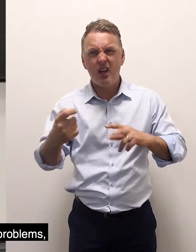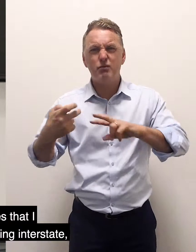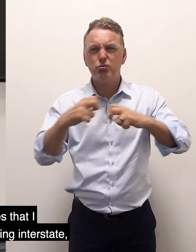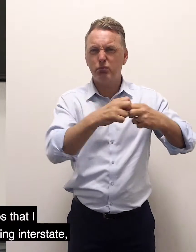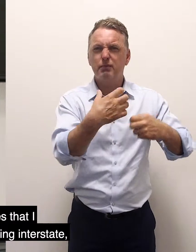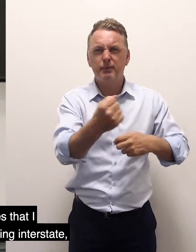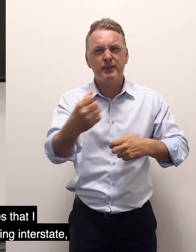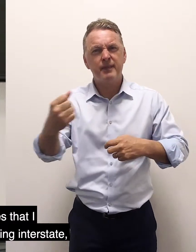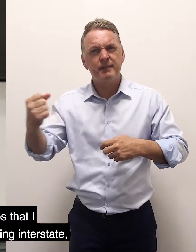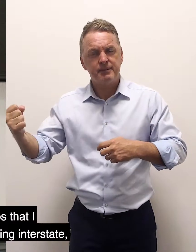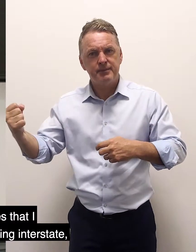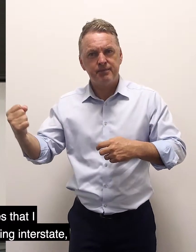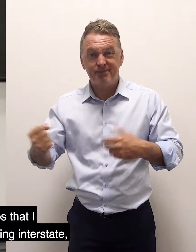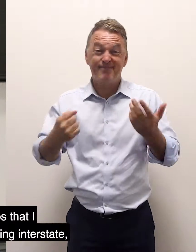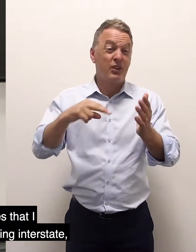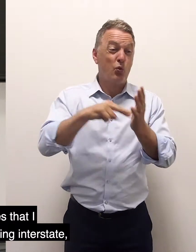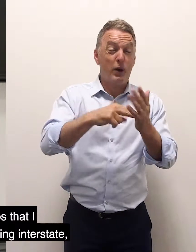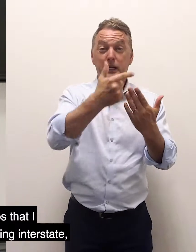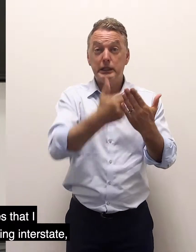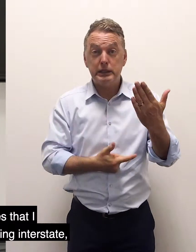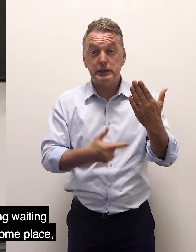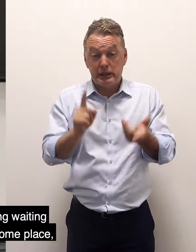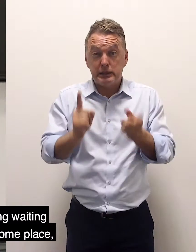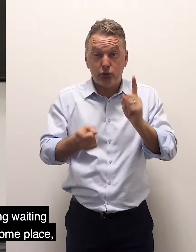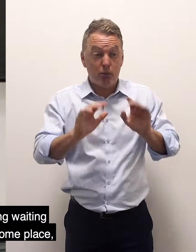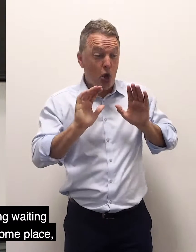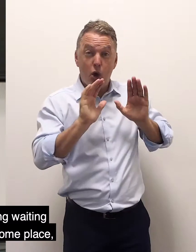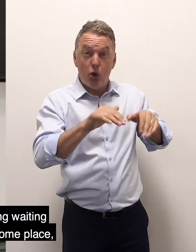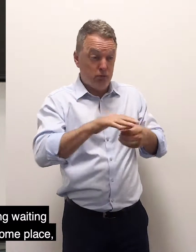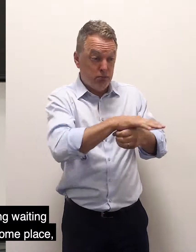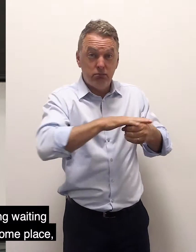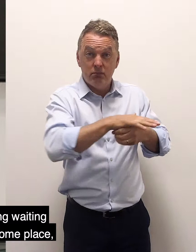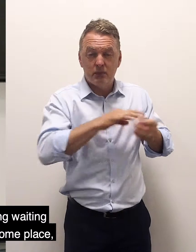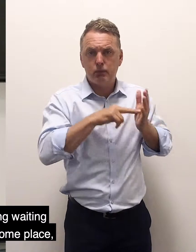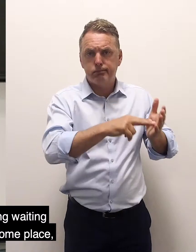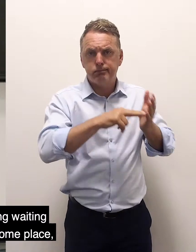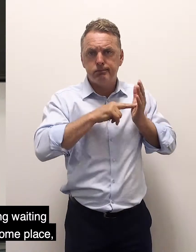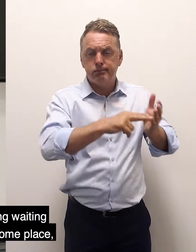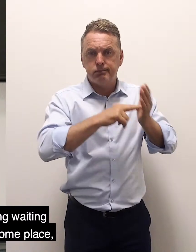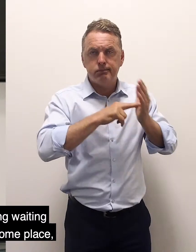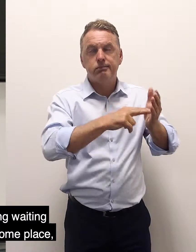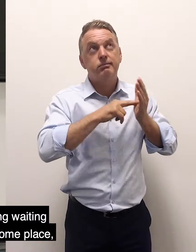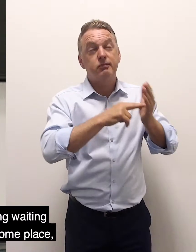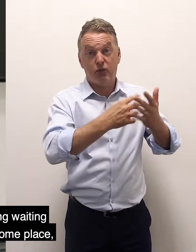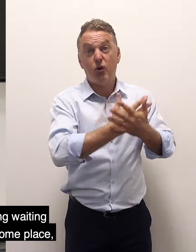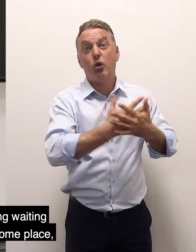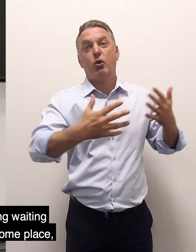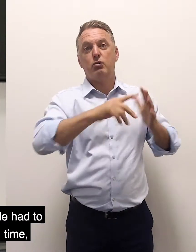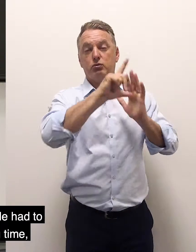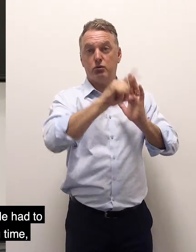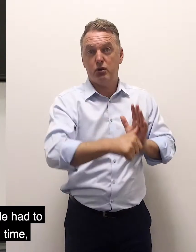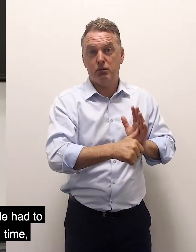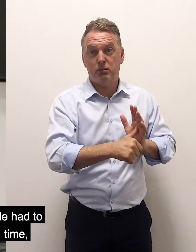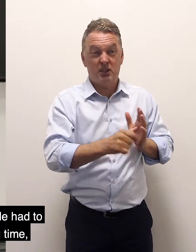of problems, not just the ones that I mentioned about moving interstate, but there were long waiting lists even in your home